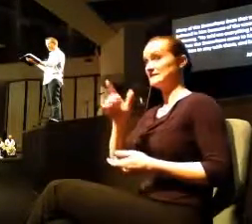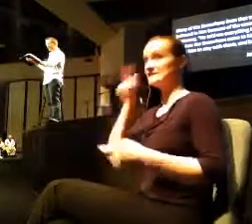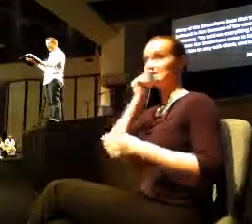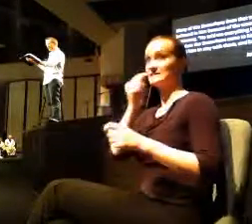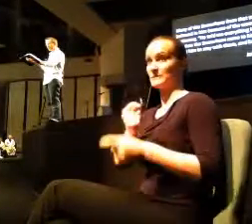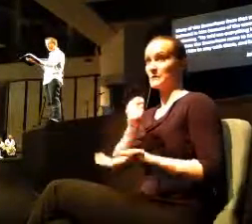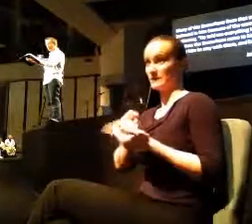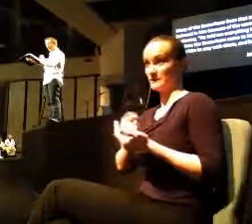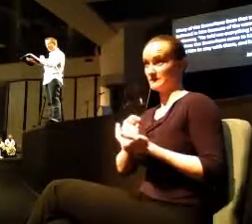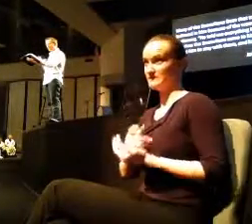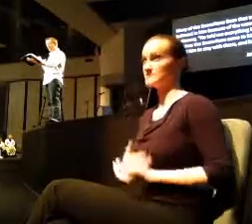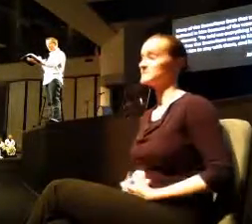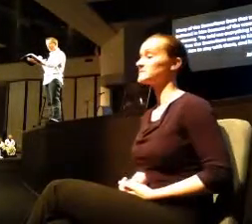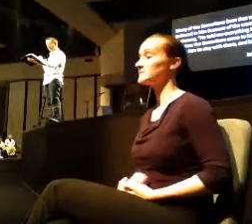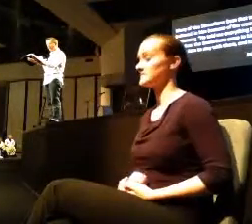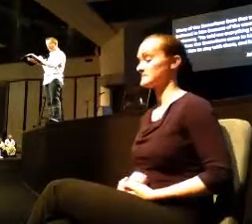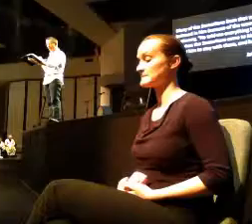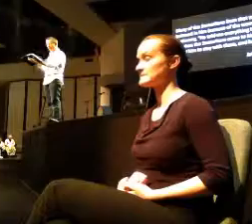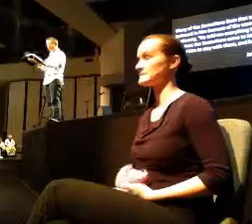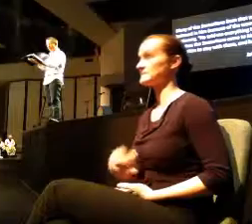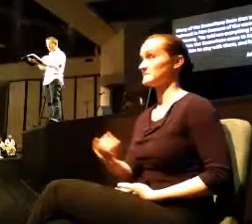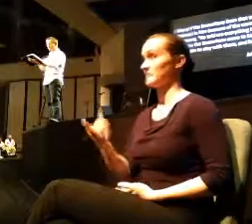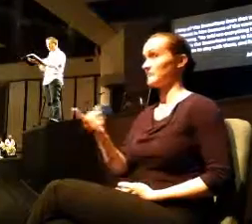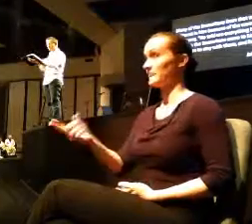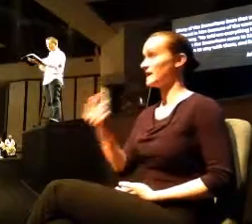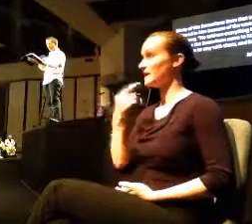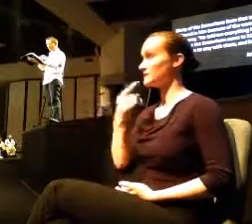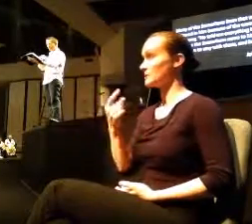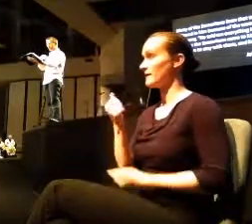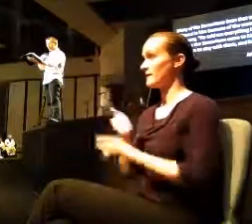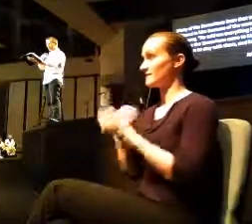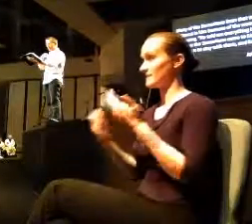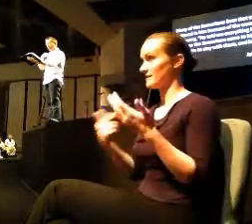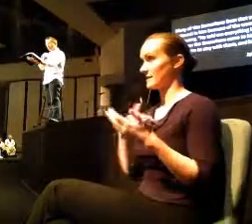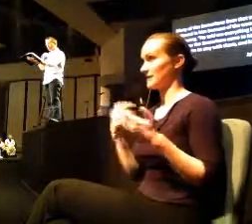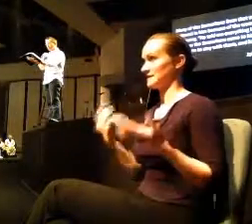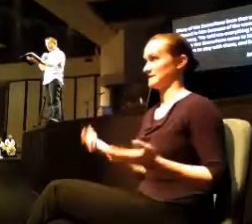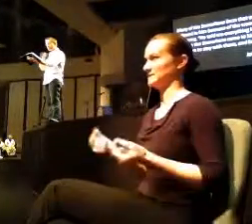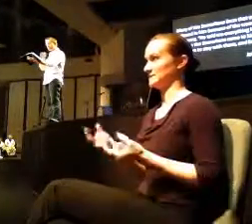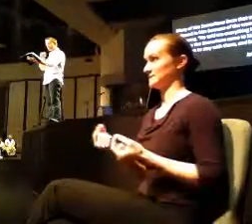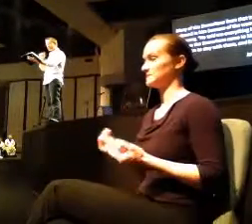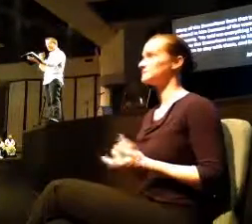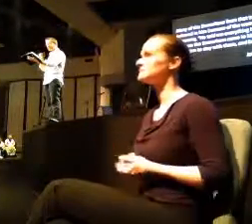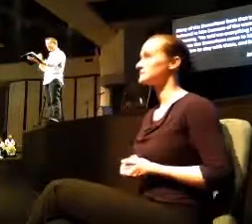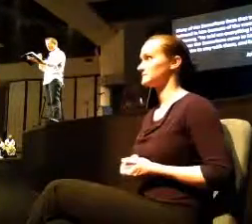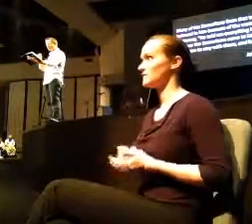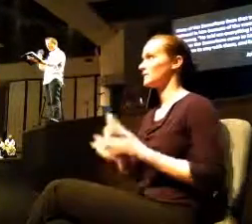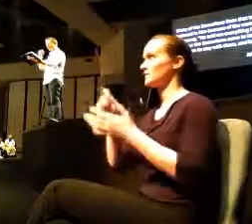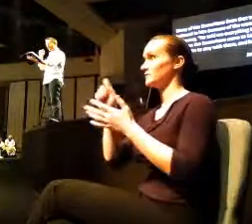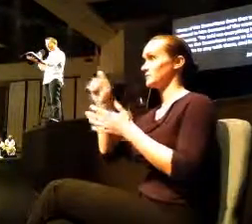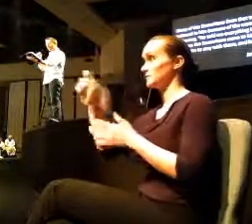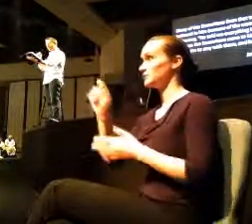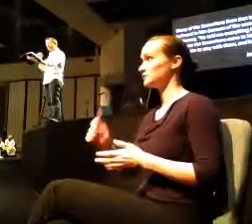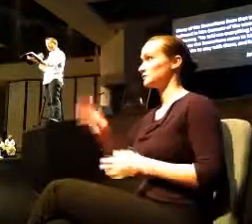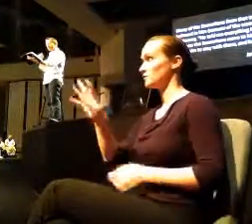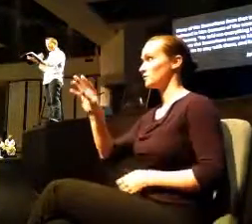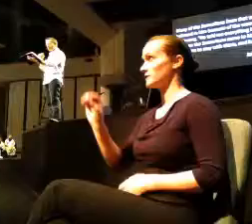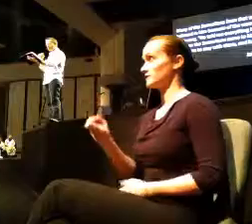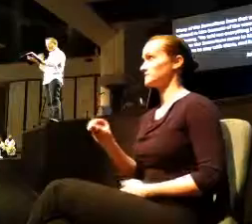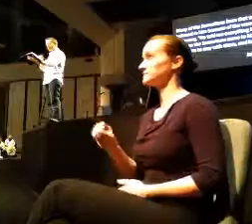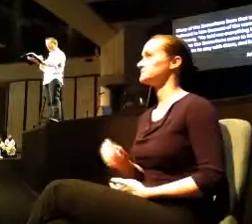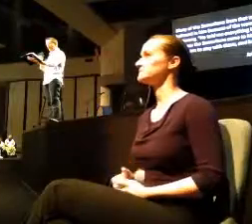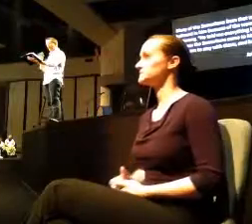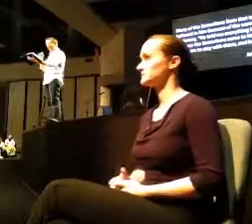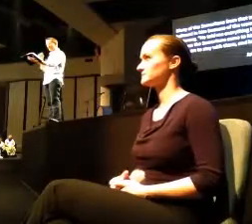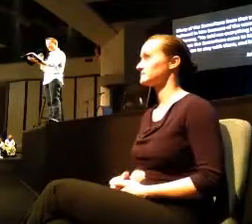was, he told me things, everything I ever did. Verse 40. So when the Samaritans came to him, they urged him to